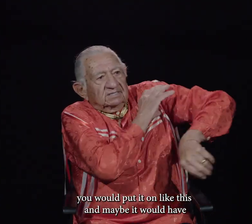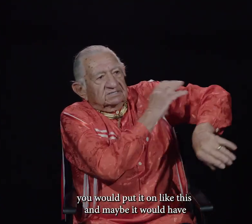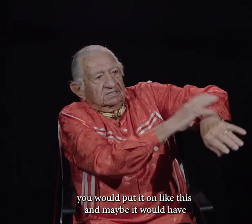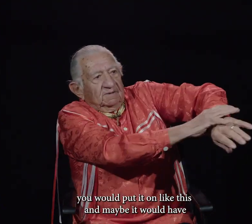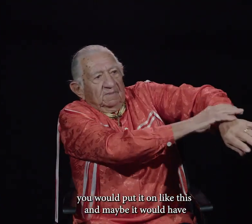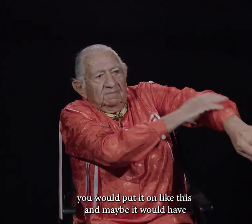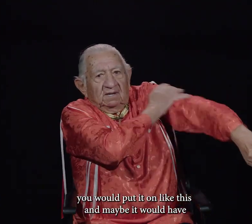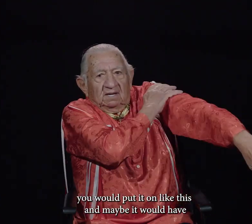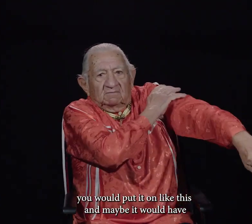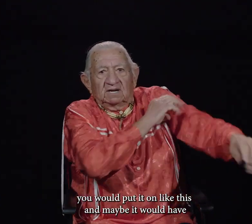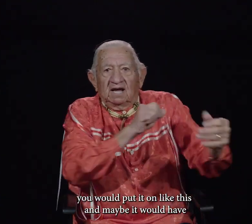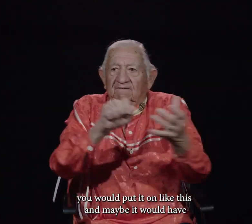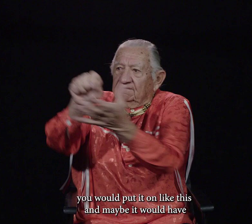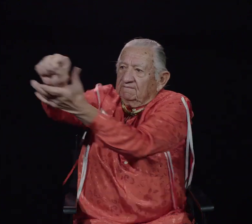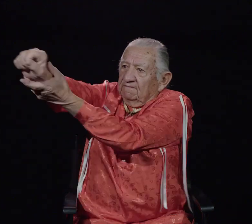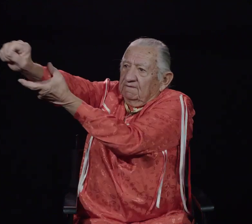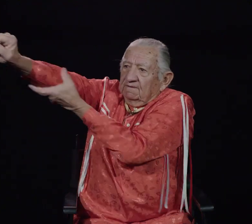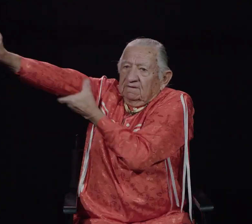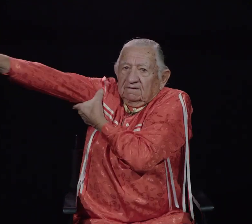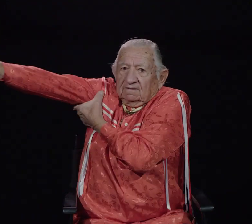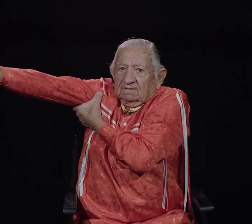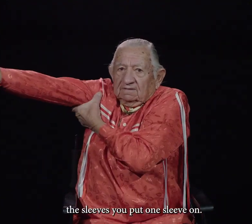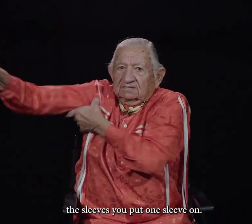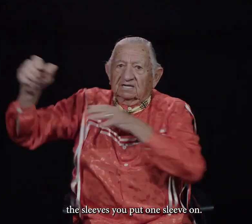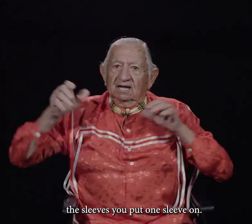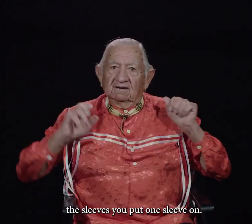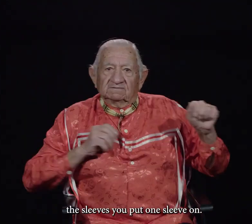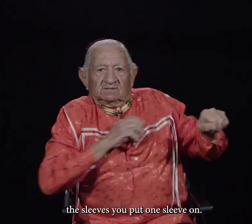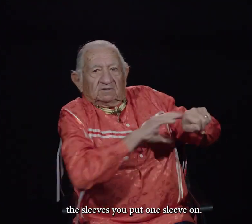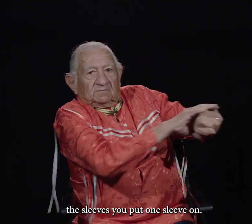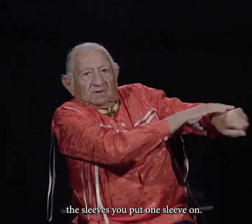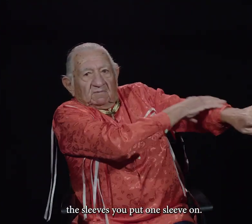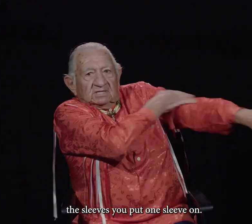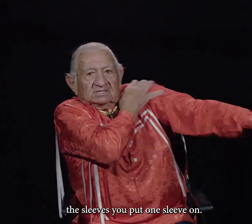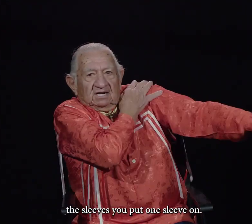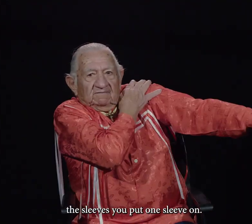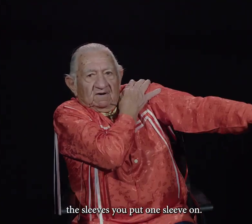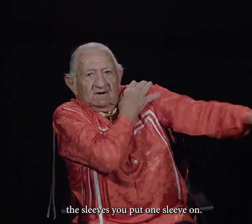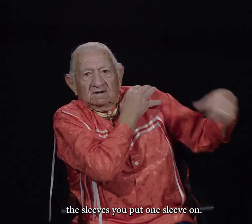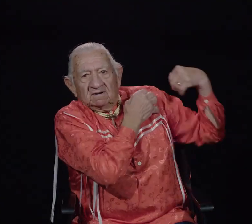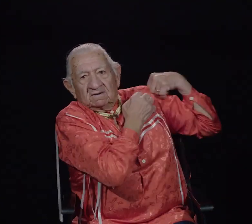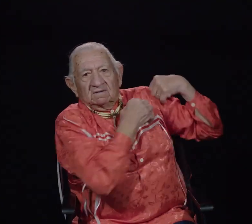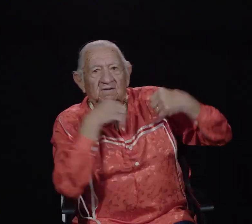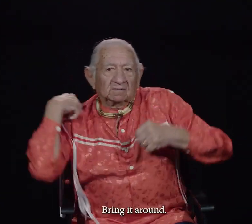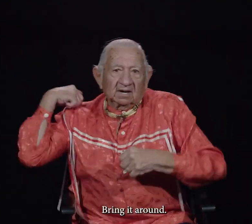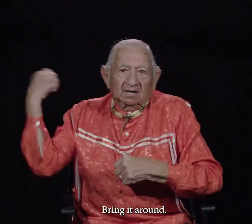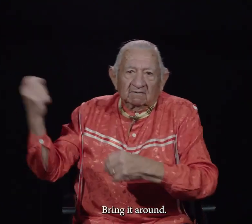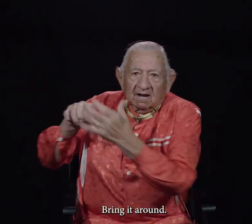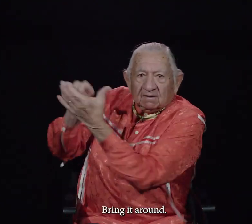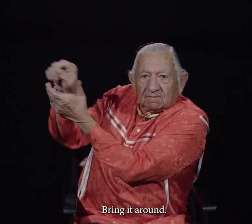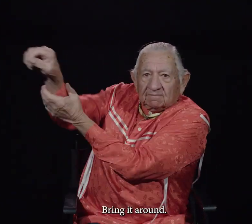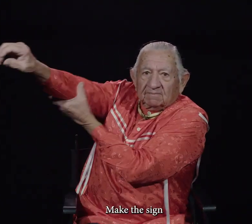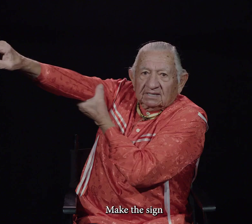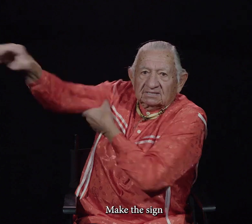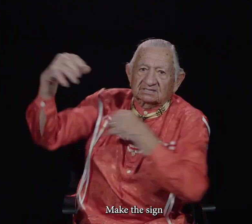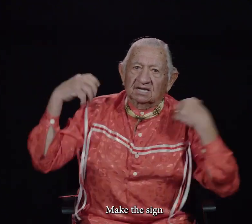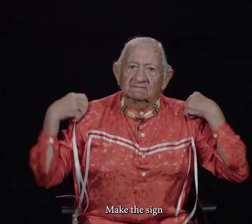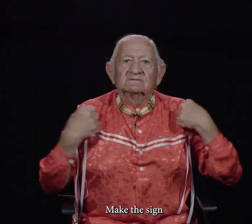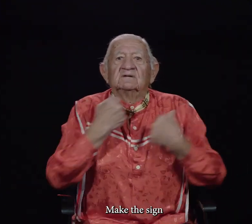this, and maybe it would have the sleeves. You'll put one sleeve on, bring it around, make the sleeve.